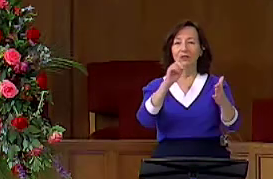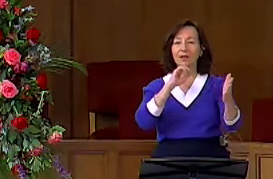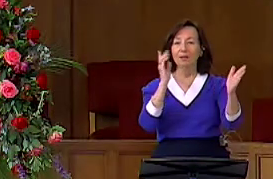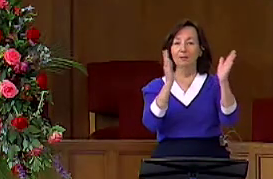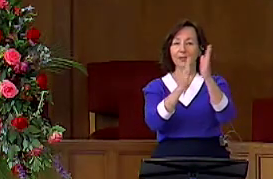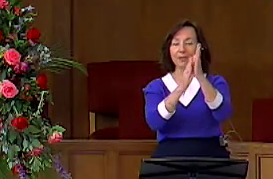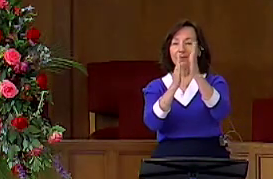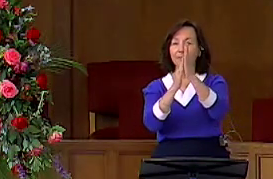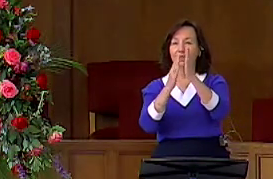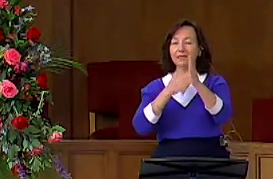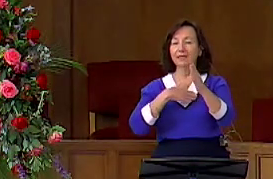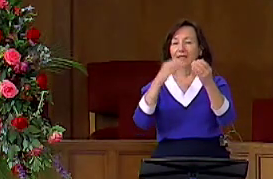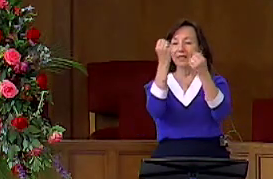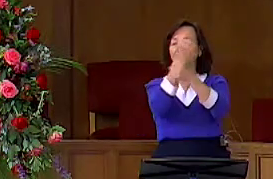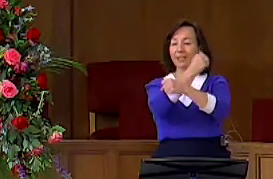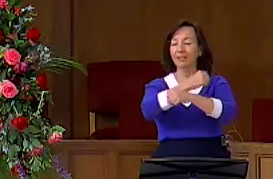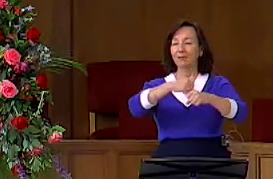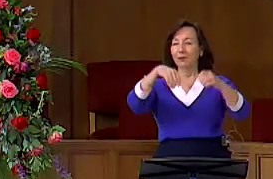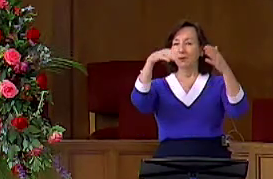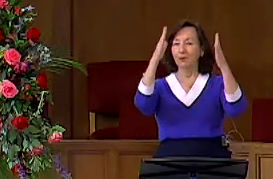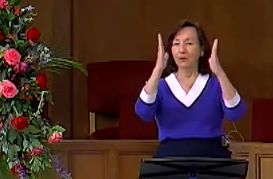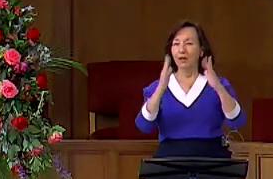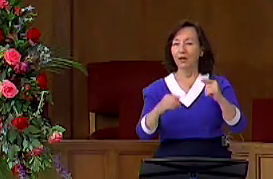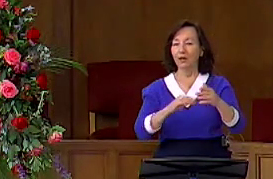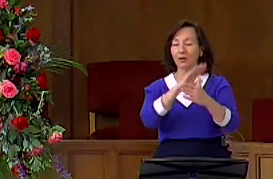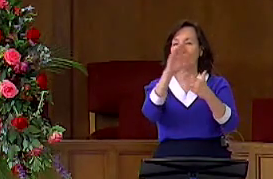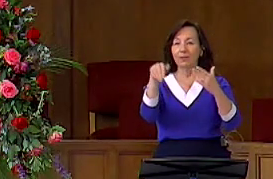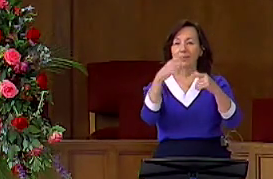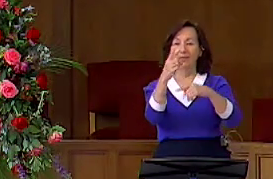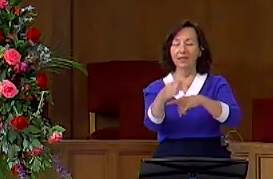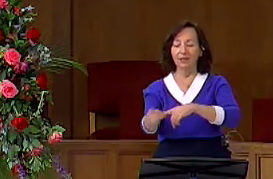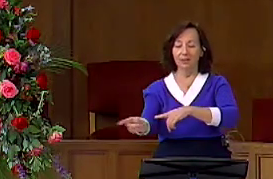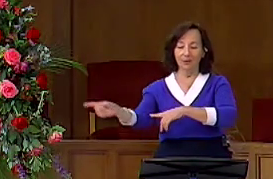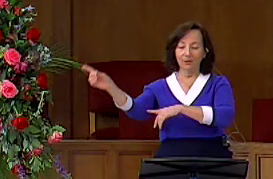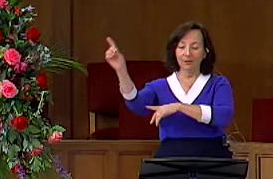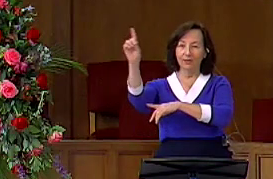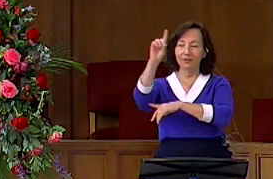song, praising my Savior all the day